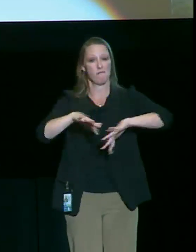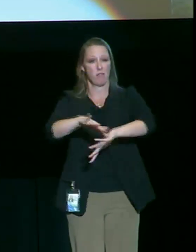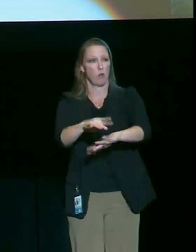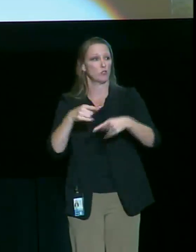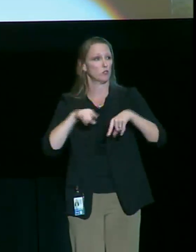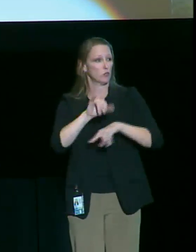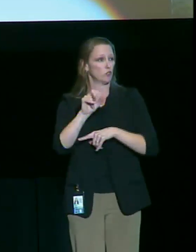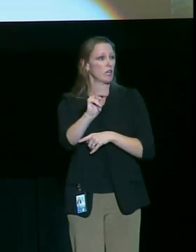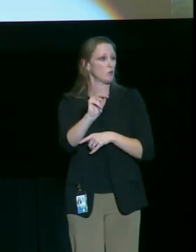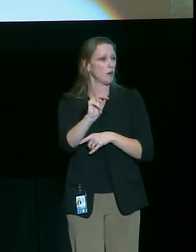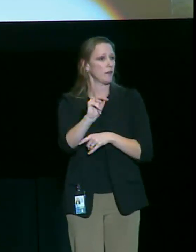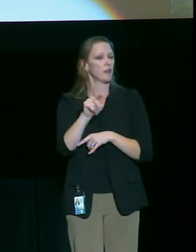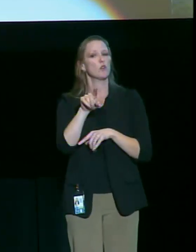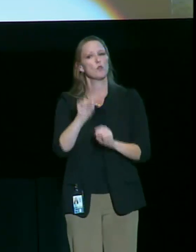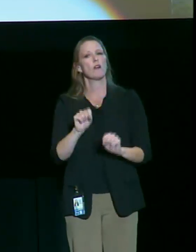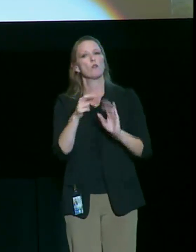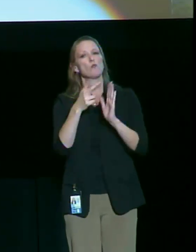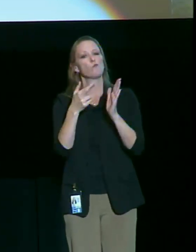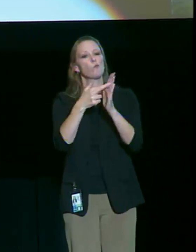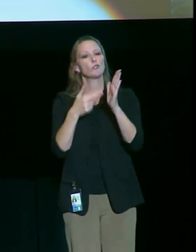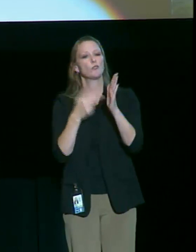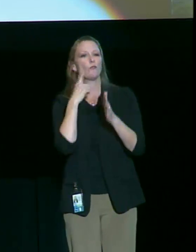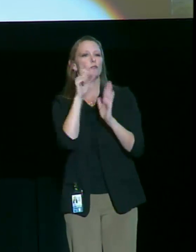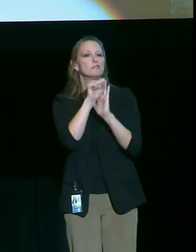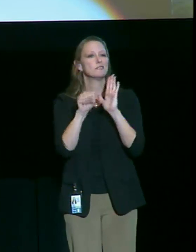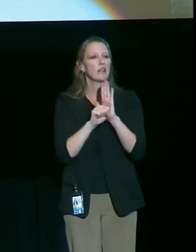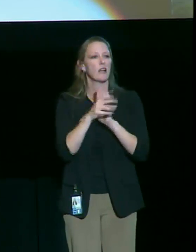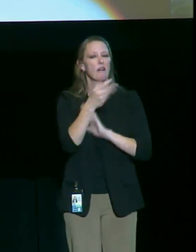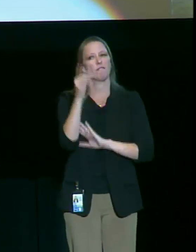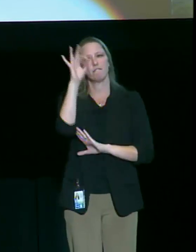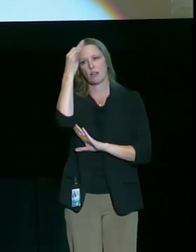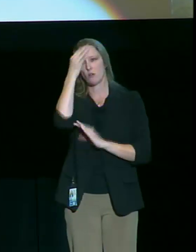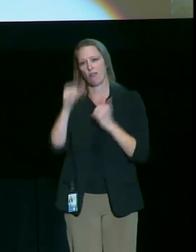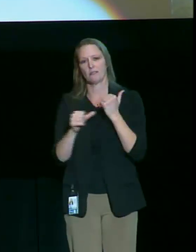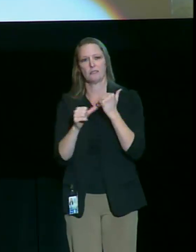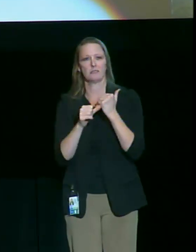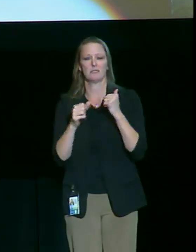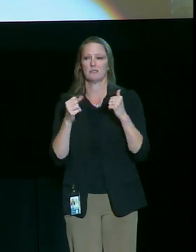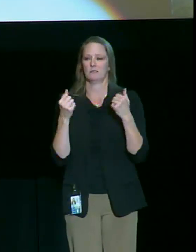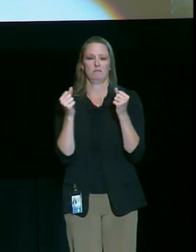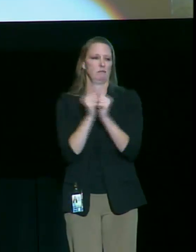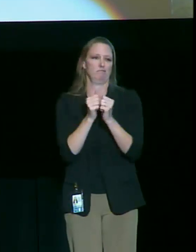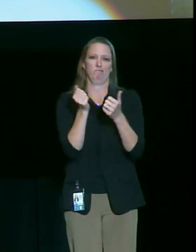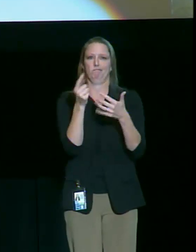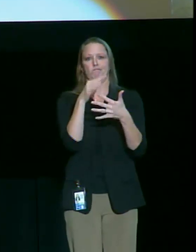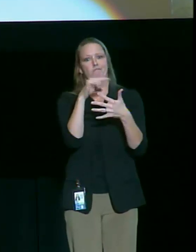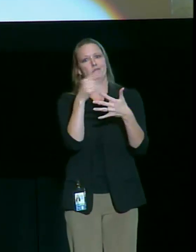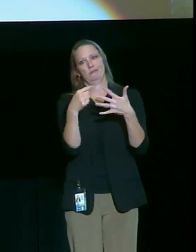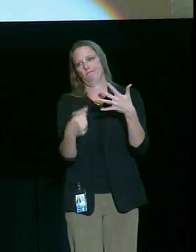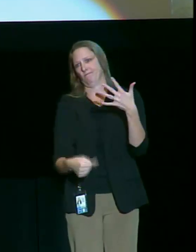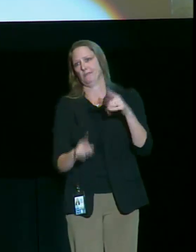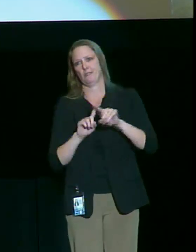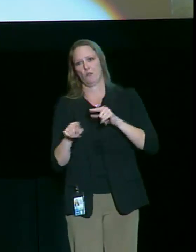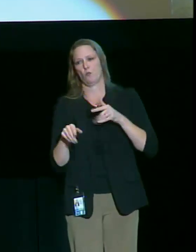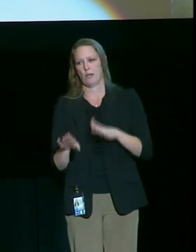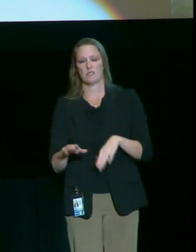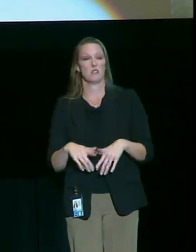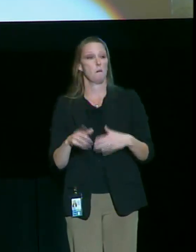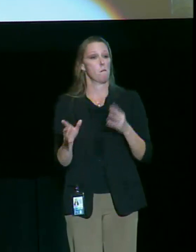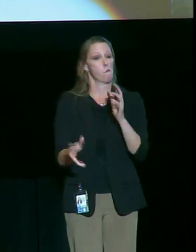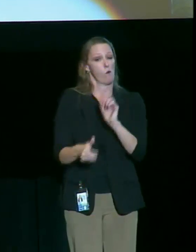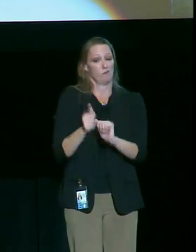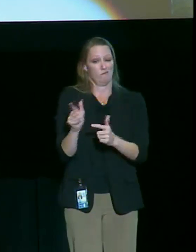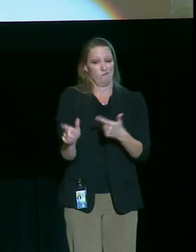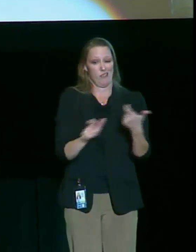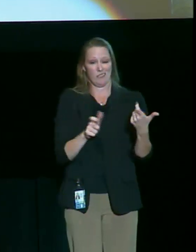can register for state and federal assistance in many ways. The fastest way is to